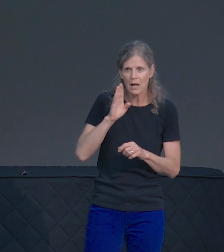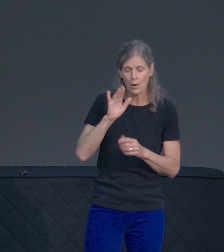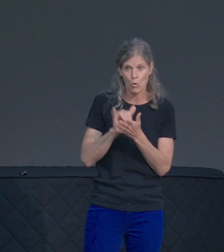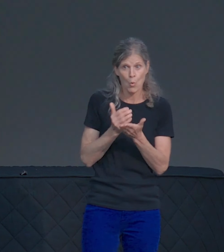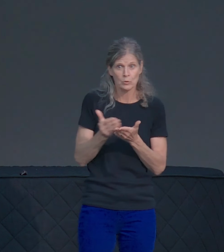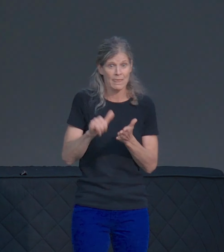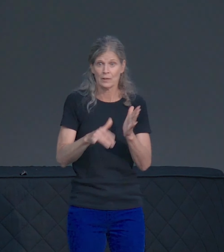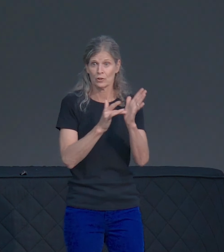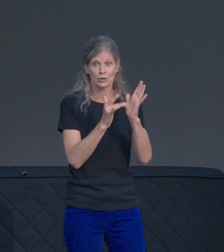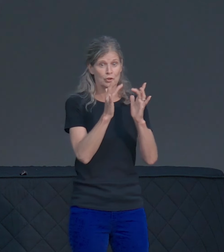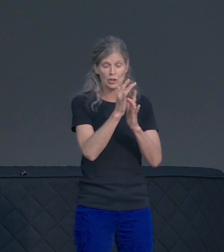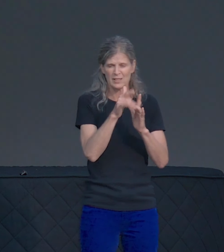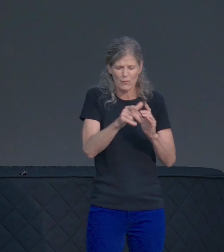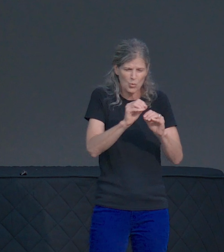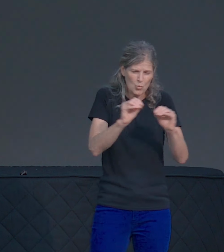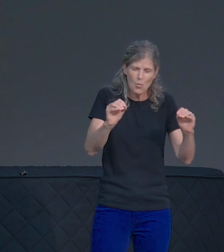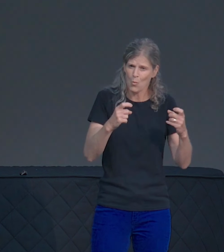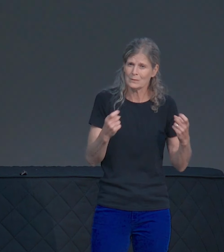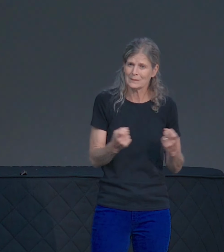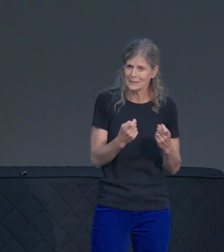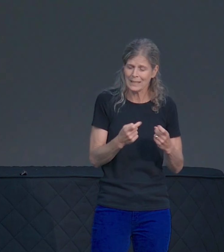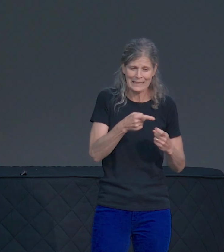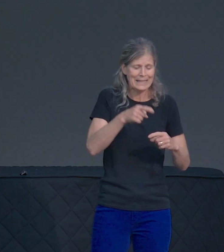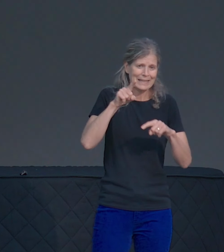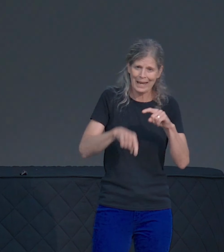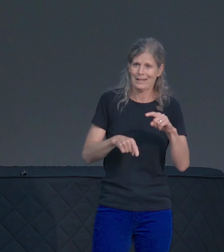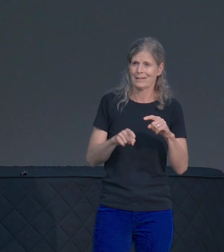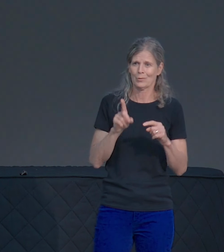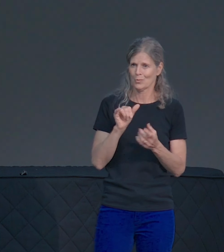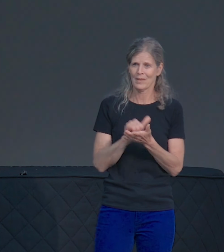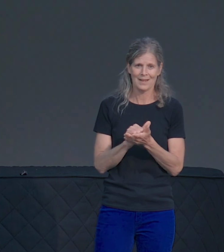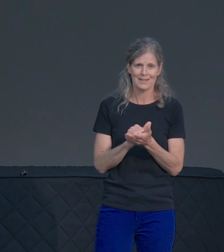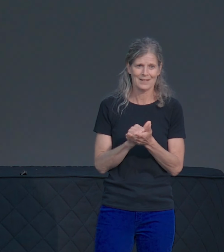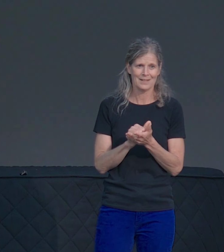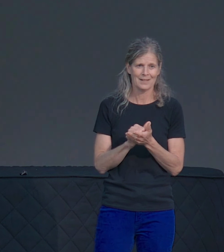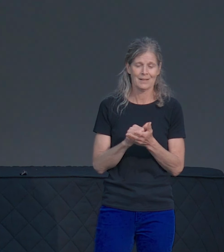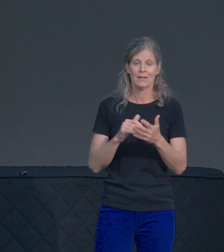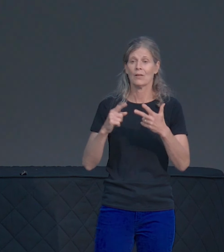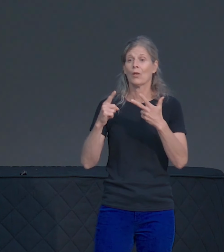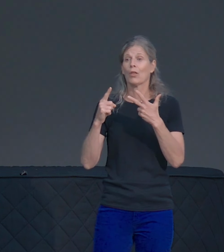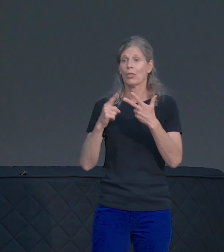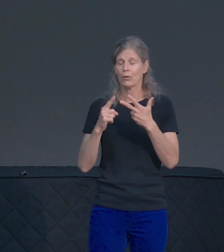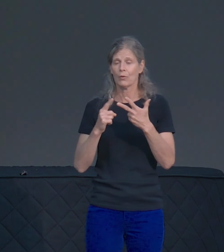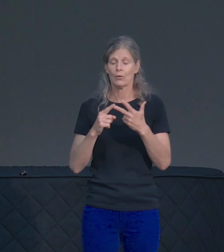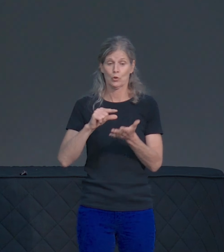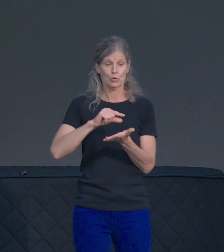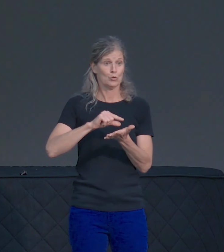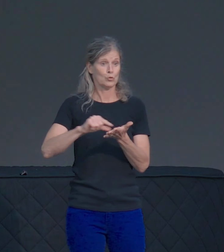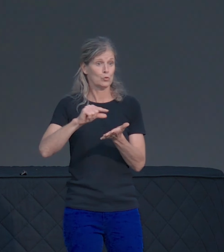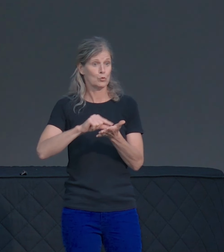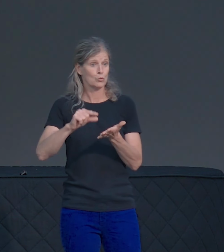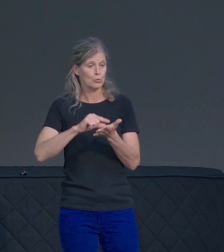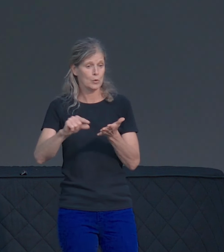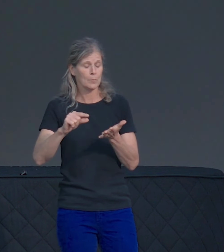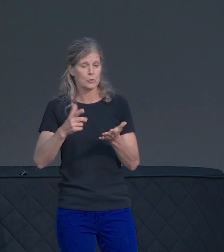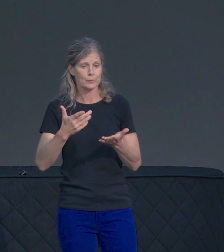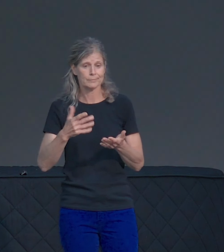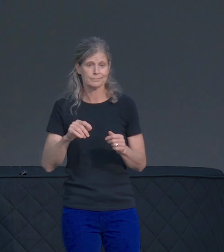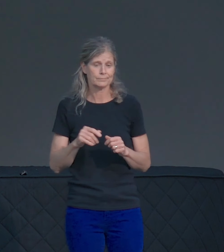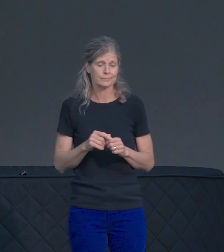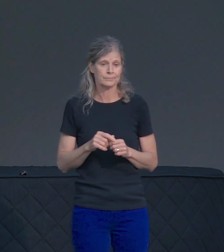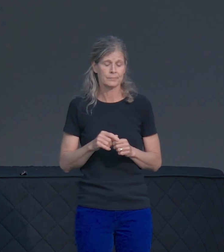Jesus, as the sinless Son, cannot do. Third, Scripture has prohibited